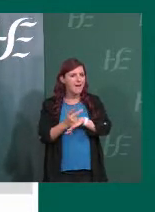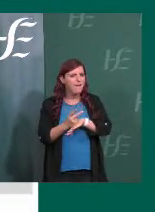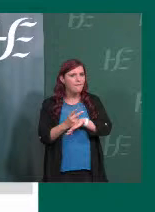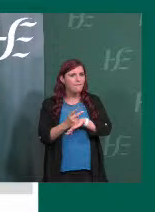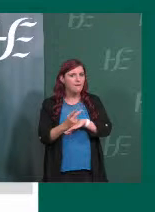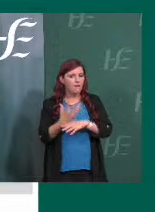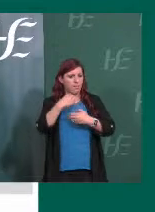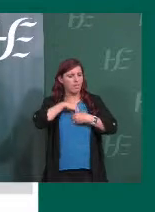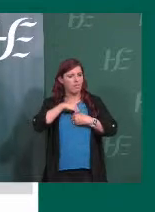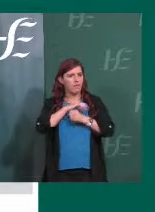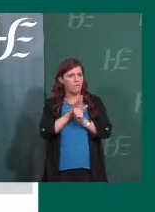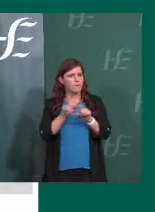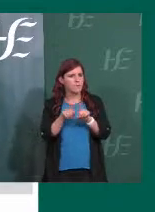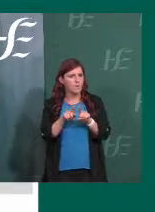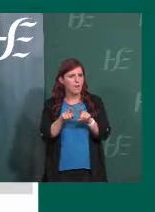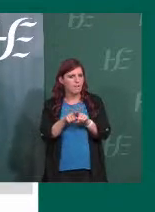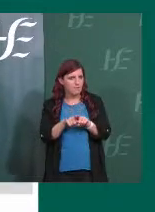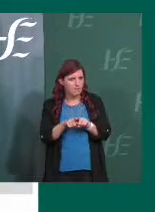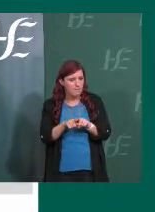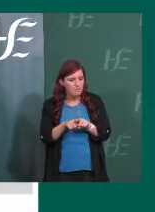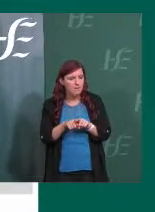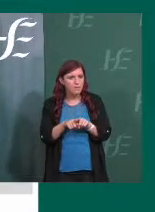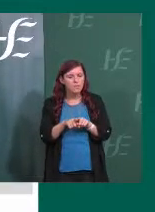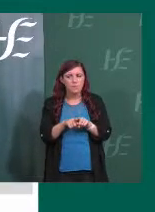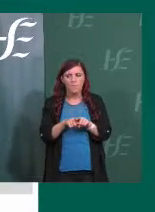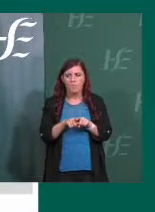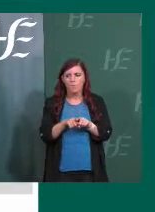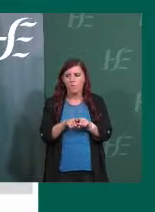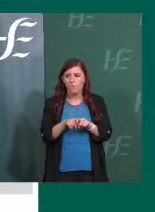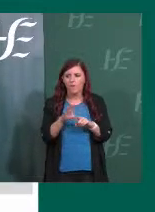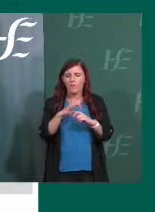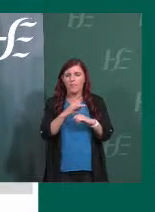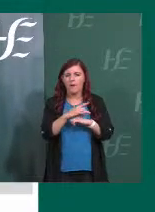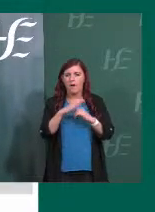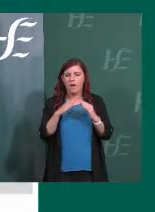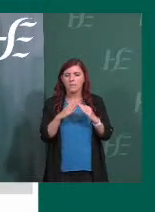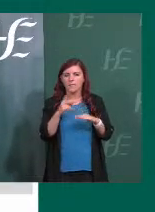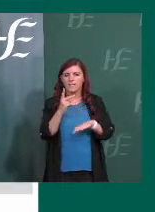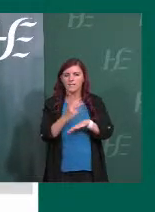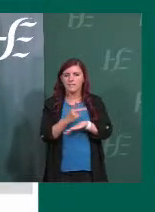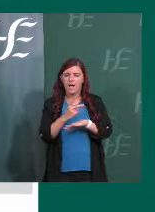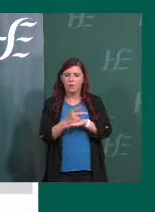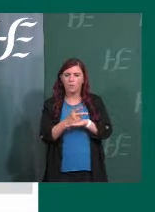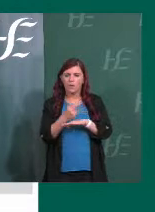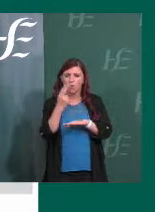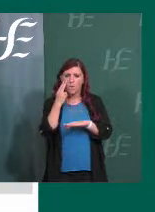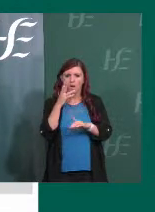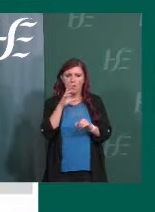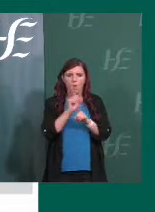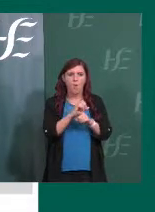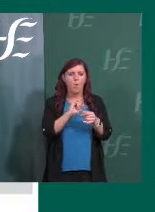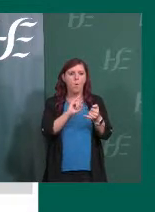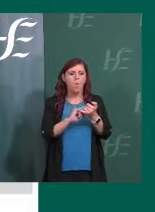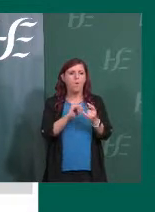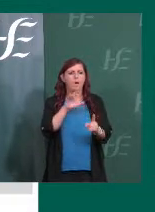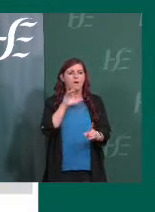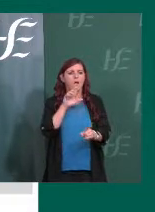emphasize, for the acute hospital staff, what we capture is the number of hospital staff who've been detected